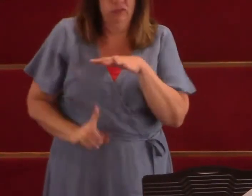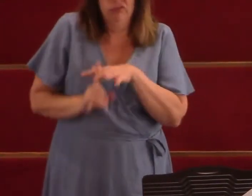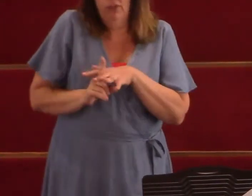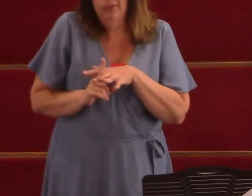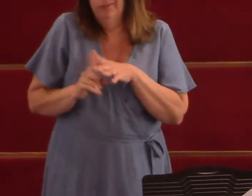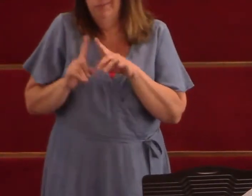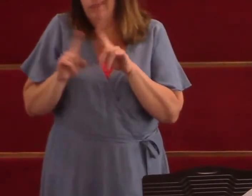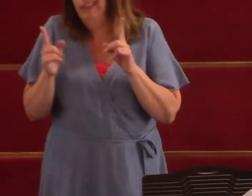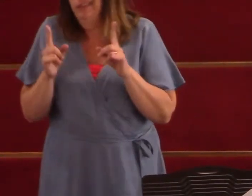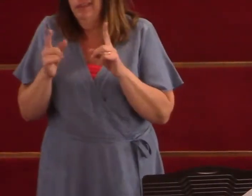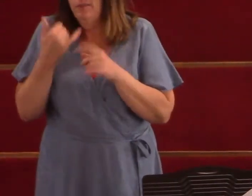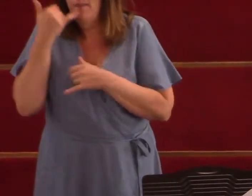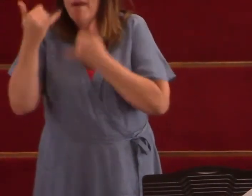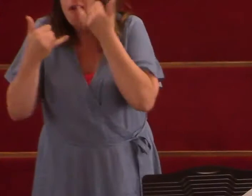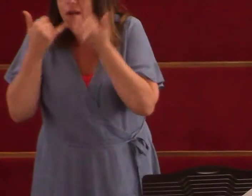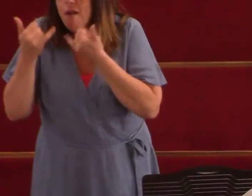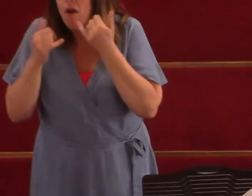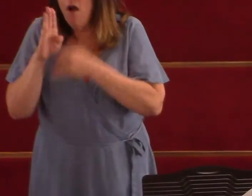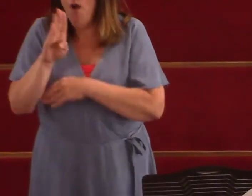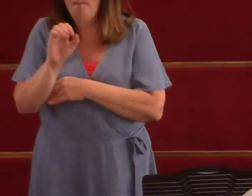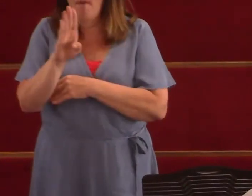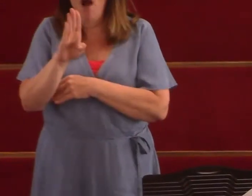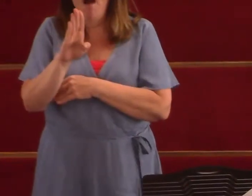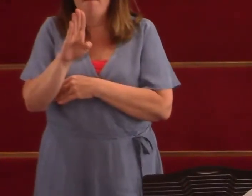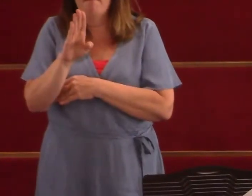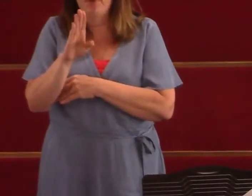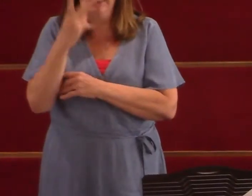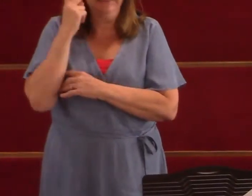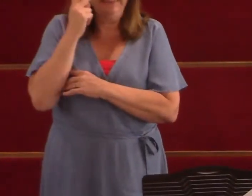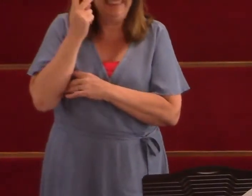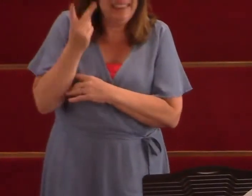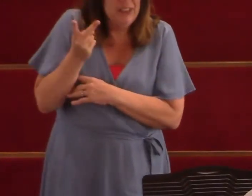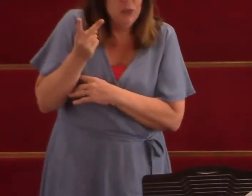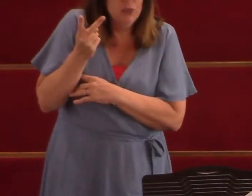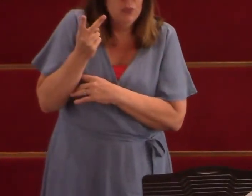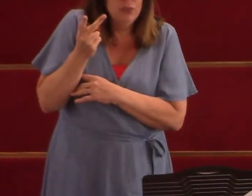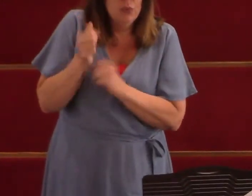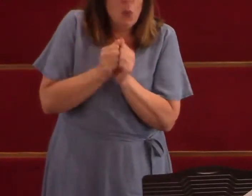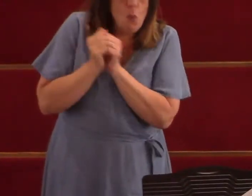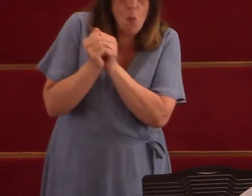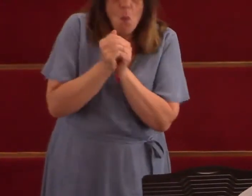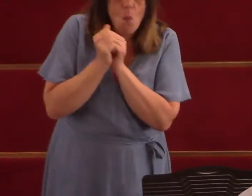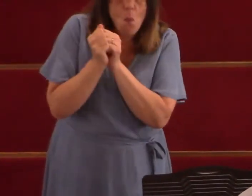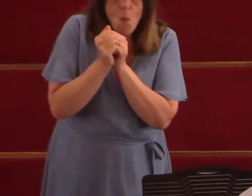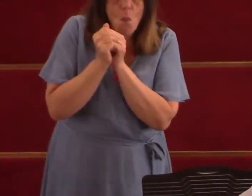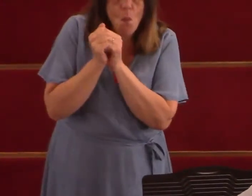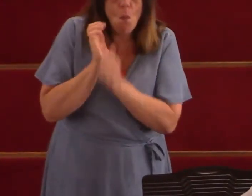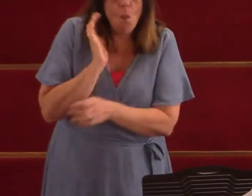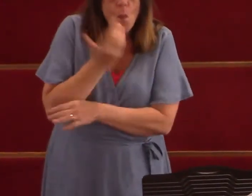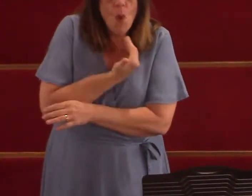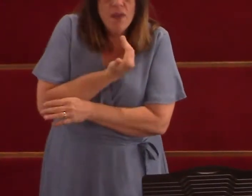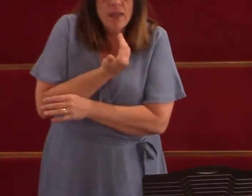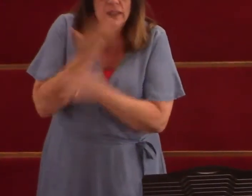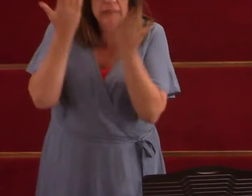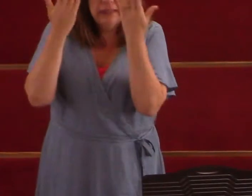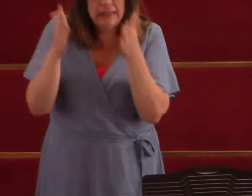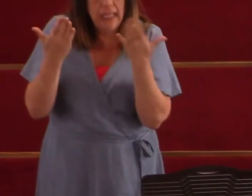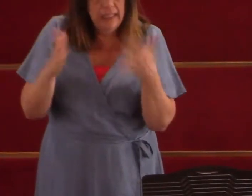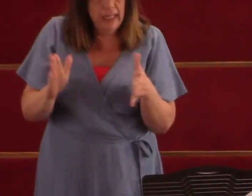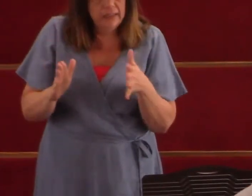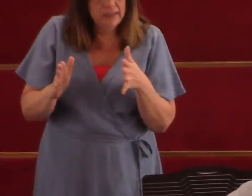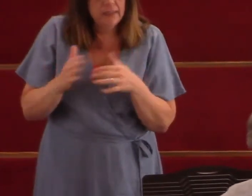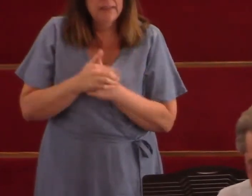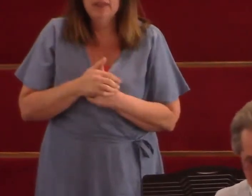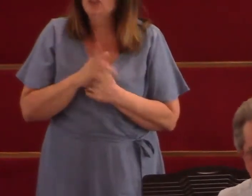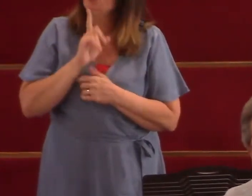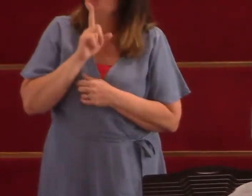Brother Bob this week, and I said, well, Bob, I didn't see you with us Sunday morning. He said, well, I didn't know that I could come. So I said, well,